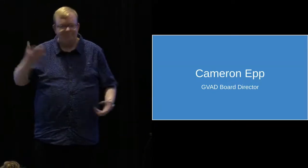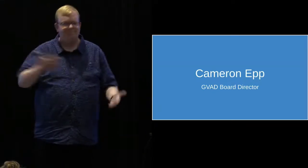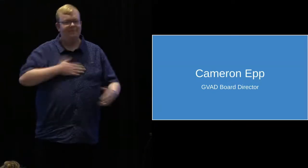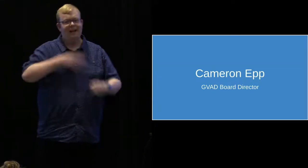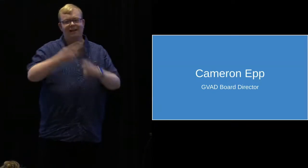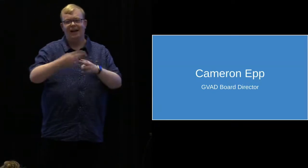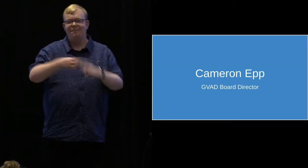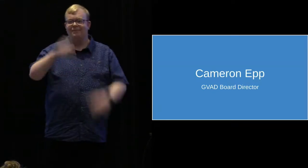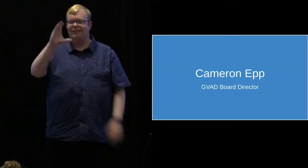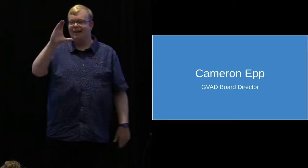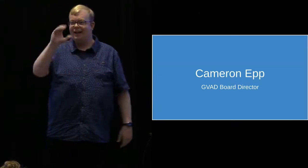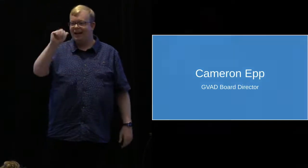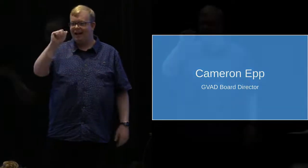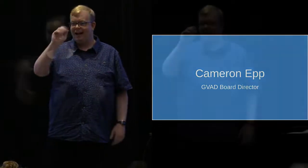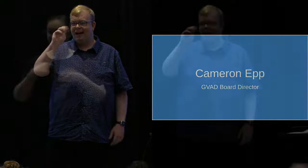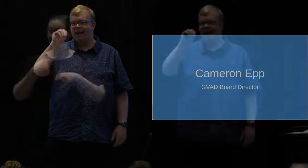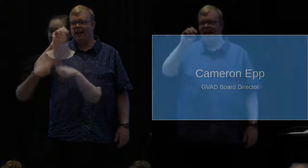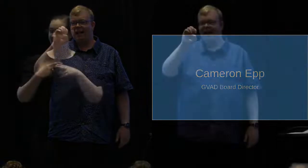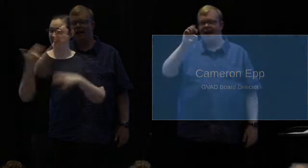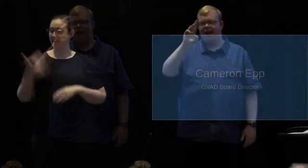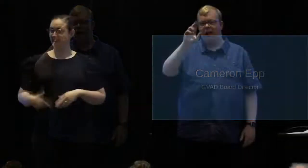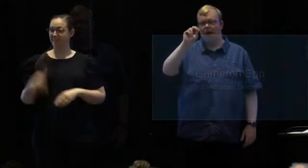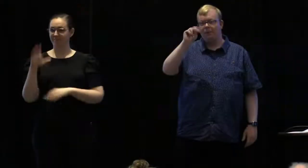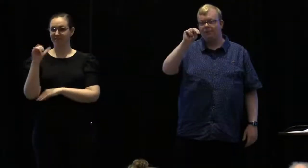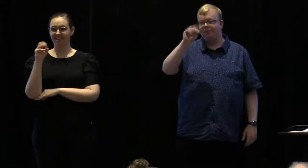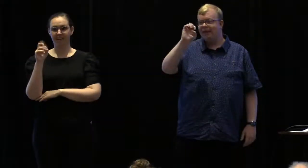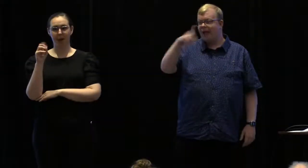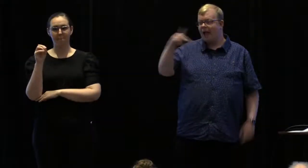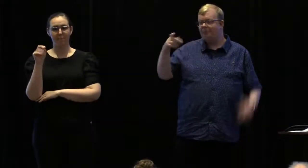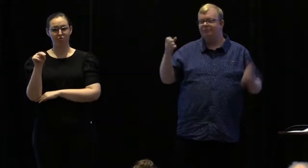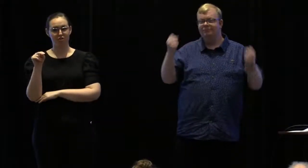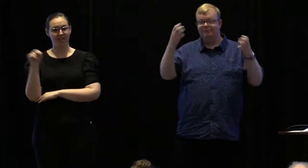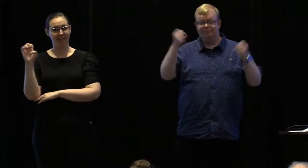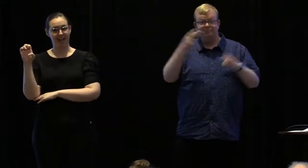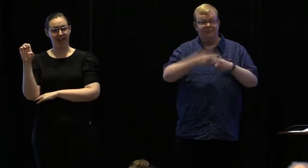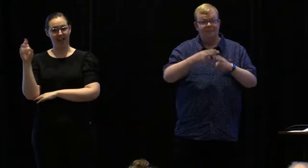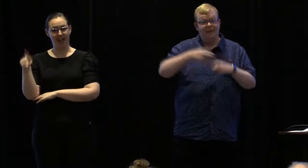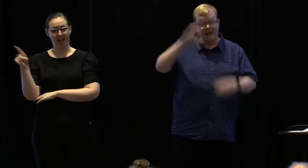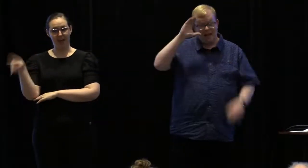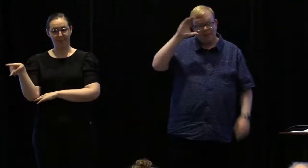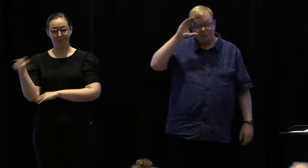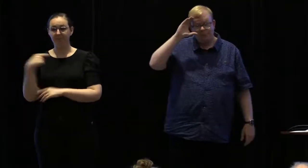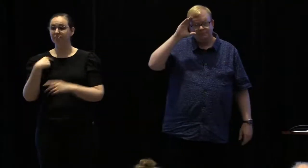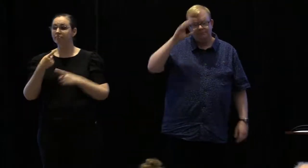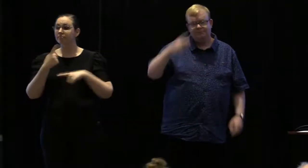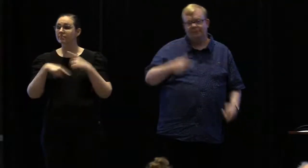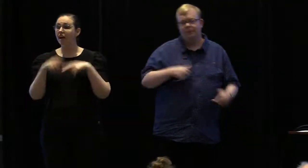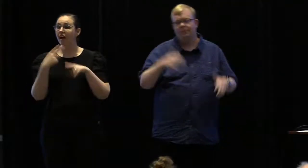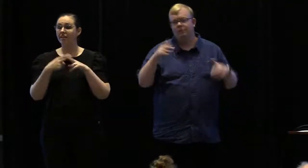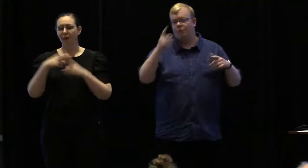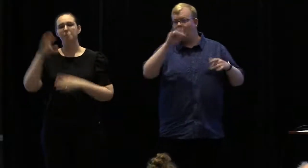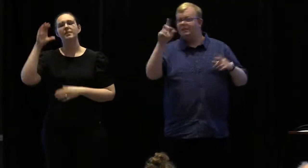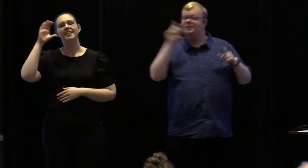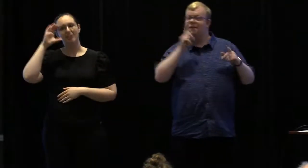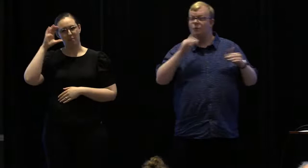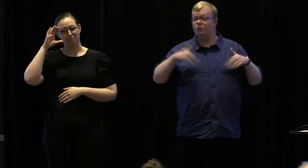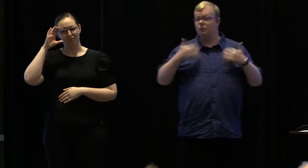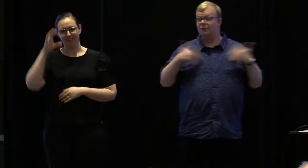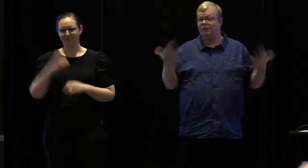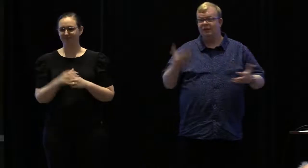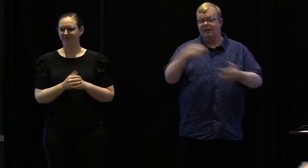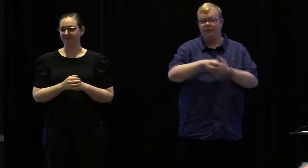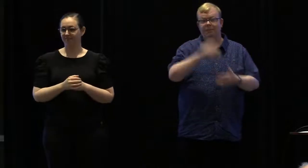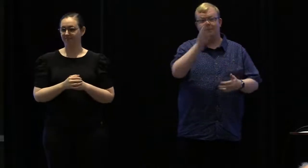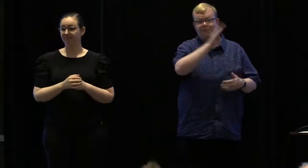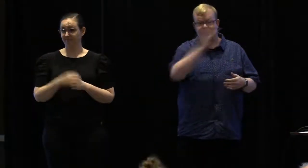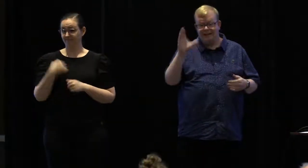Hello, everyone. My name is Cameron Epp. My sign name is done like this.